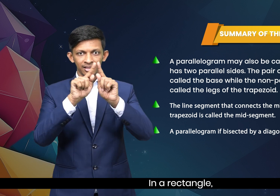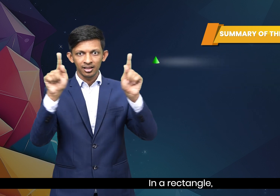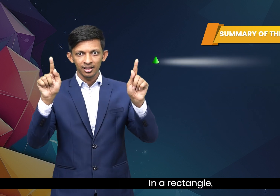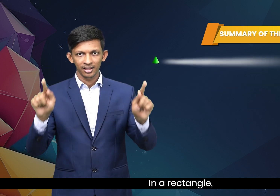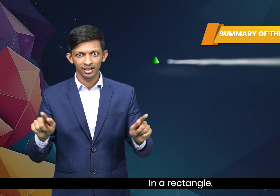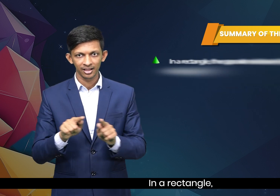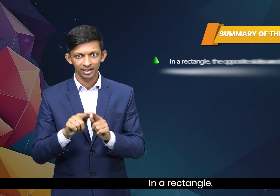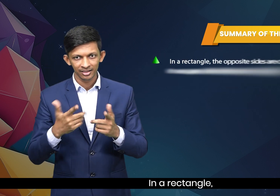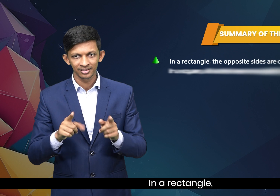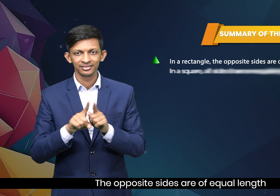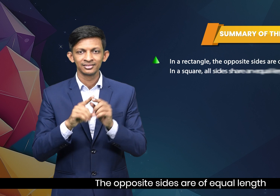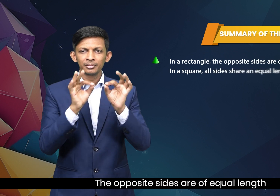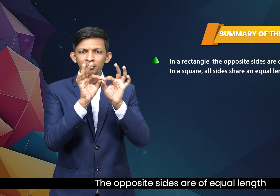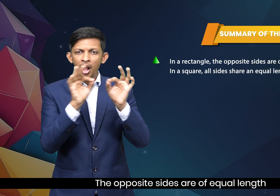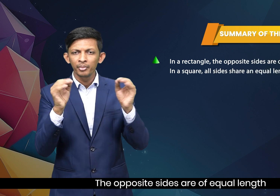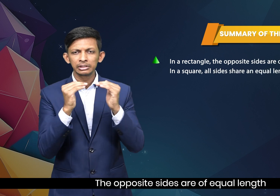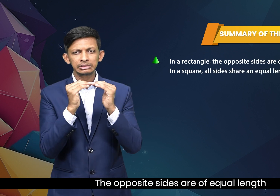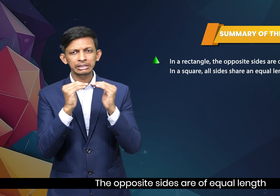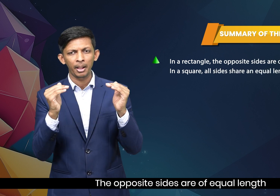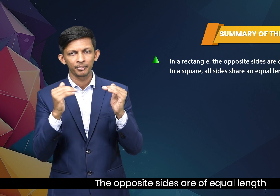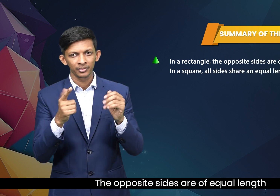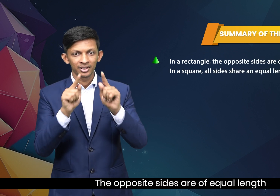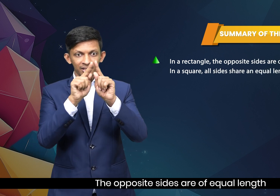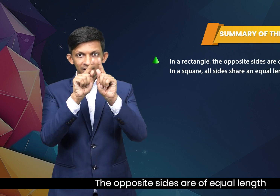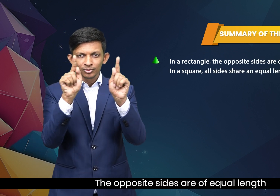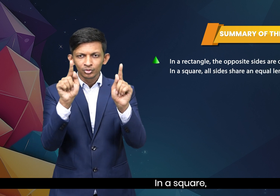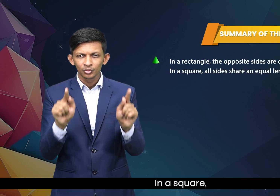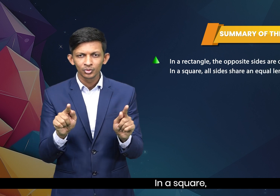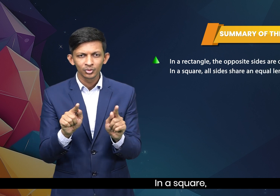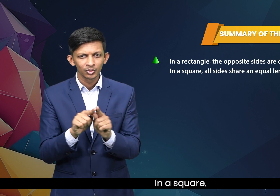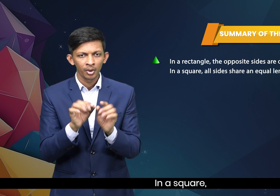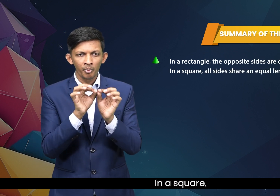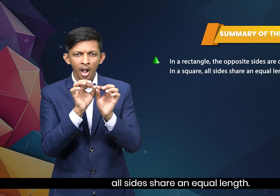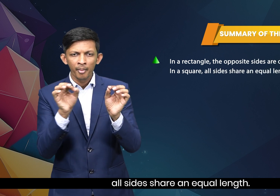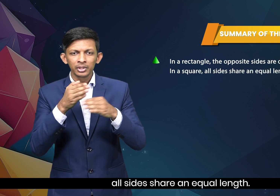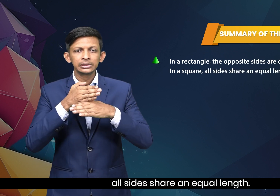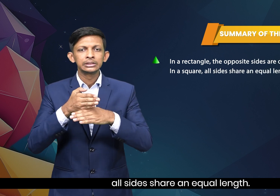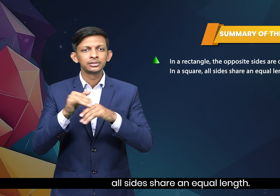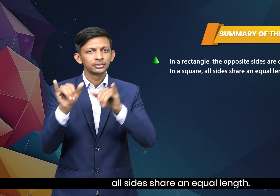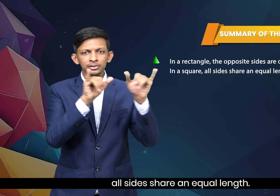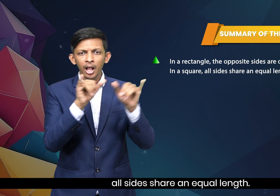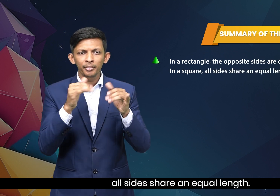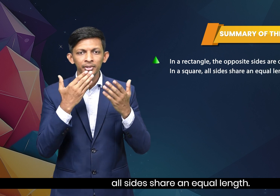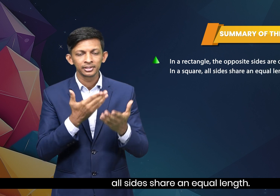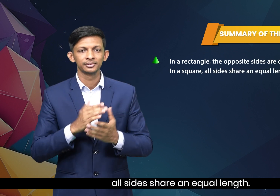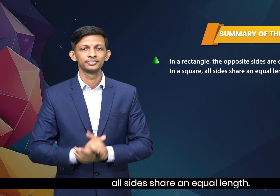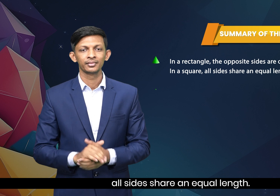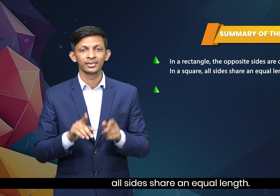In a rectangle, the opposite sides are of equal length. In a square, all sides share an equal length.